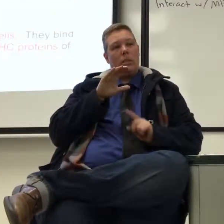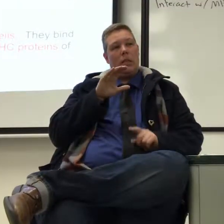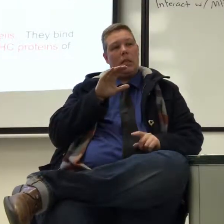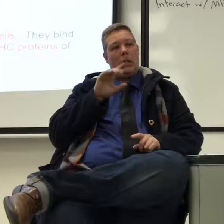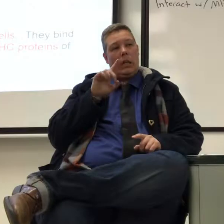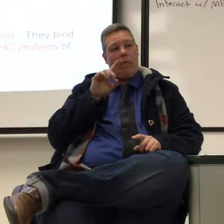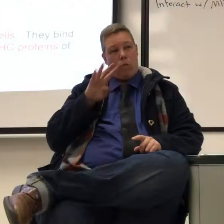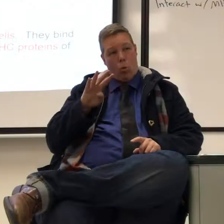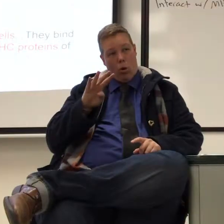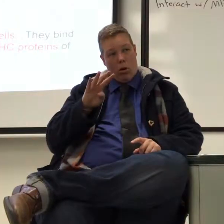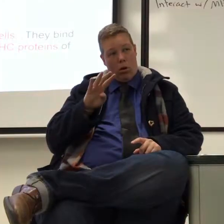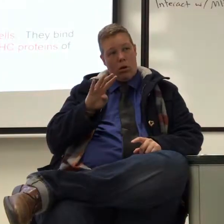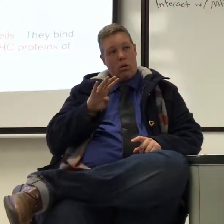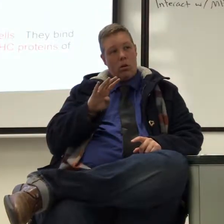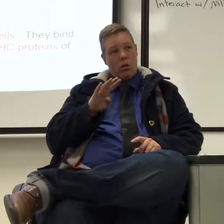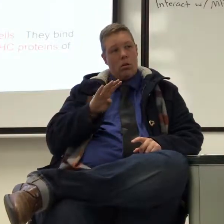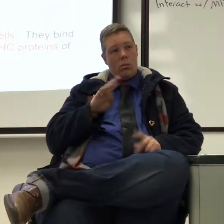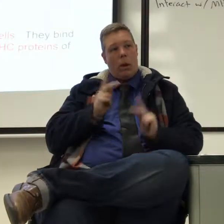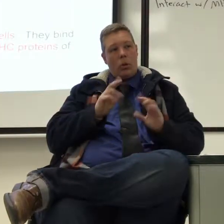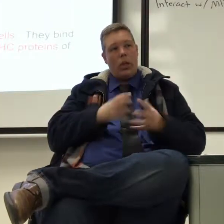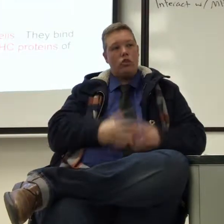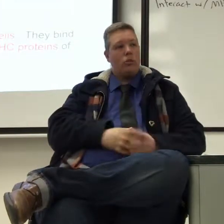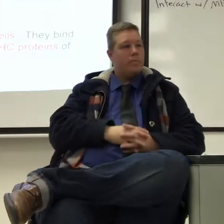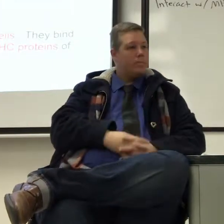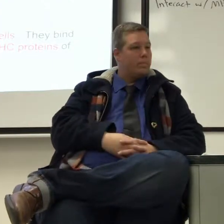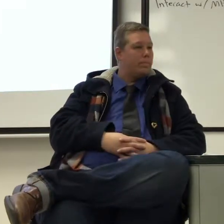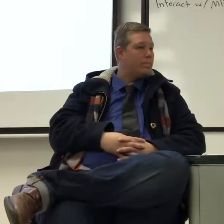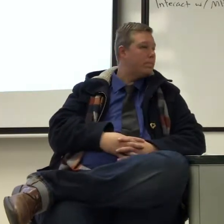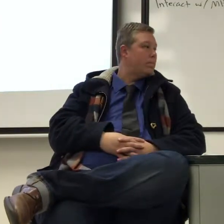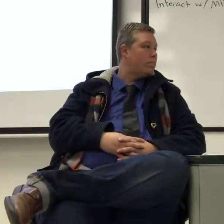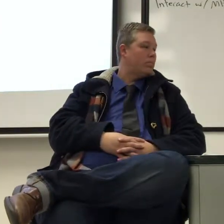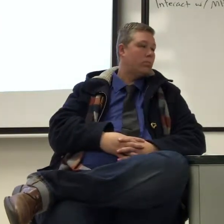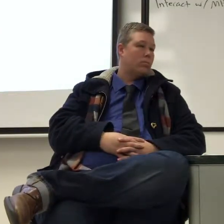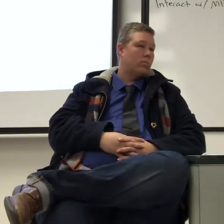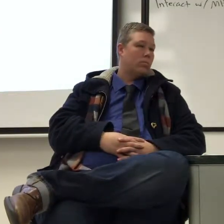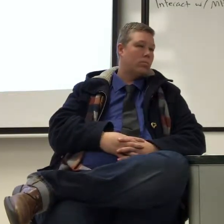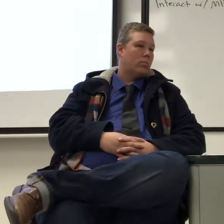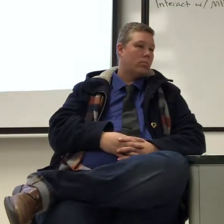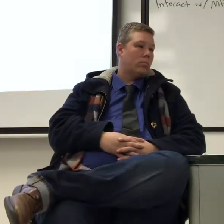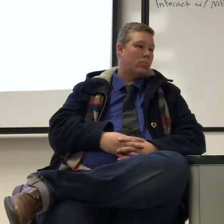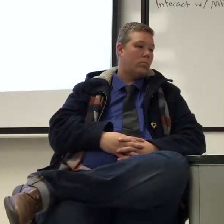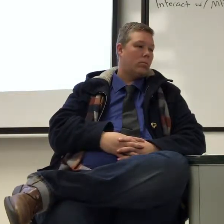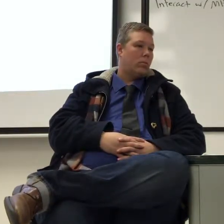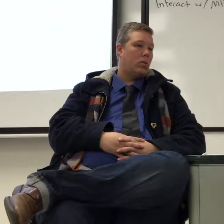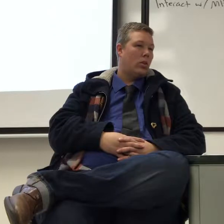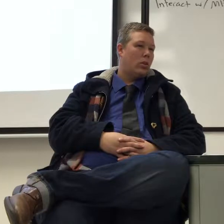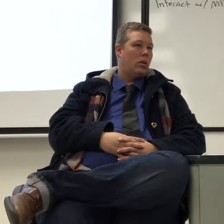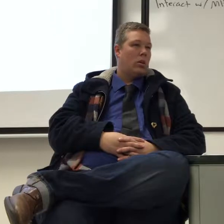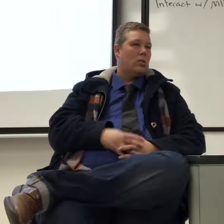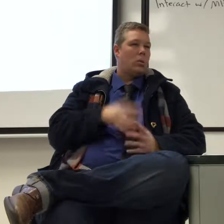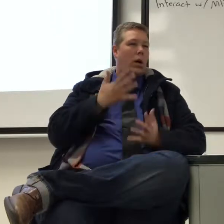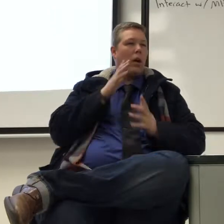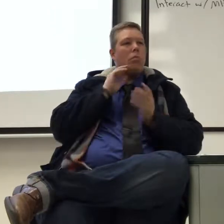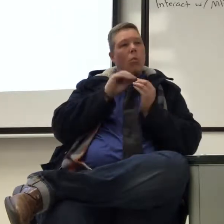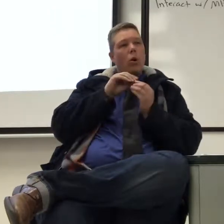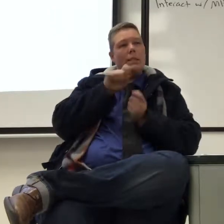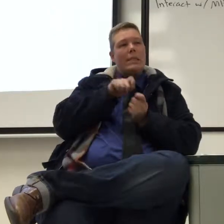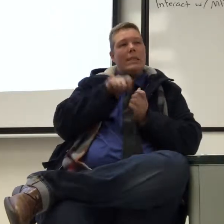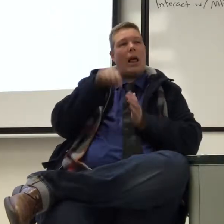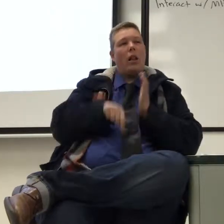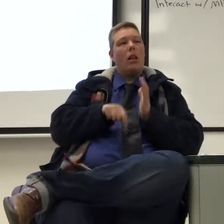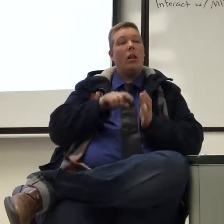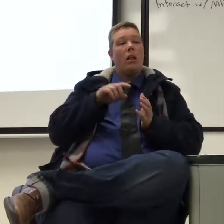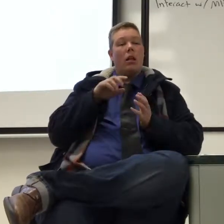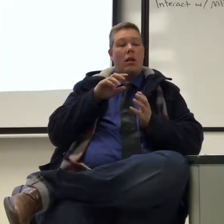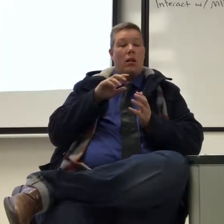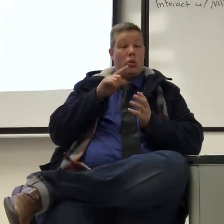CD4 population. So let's kind of get into detail what you should be thinking